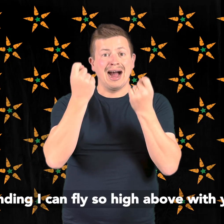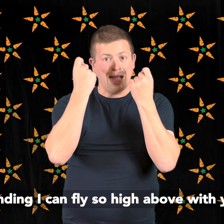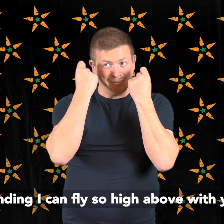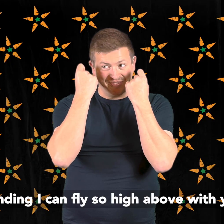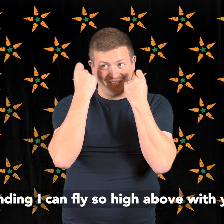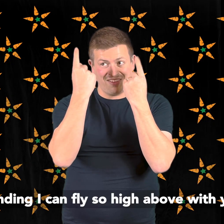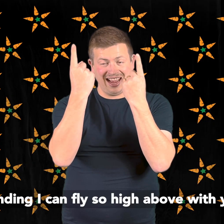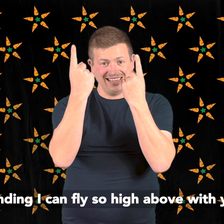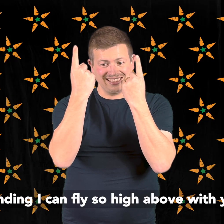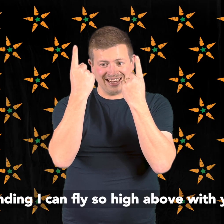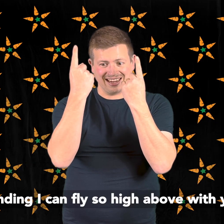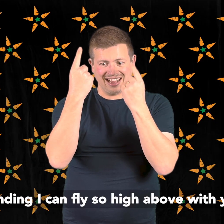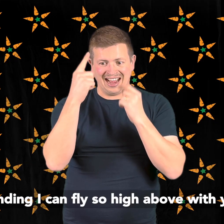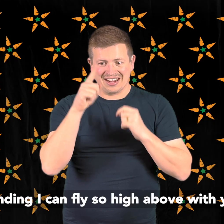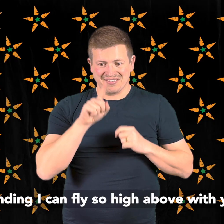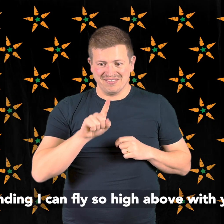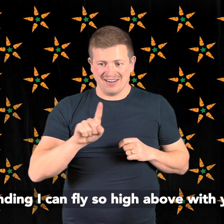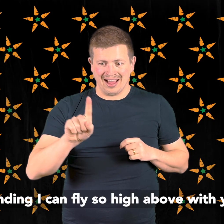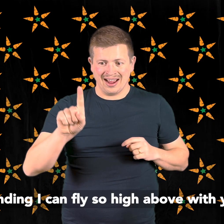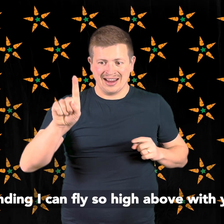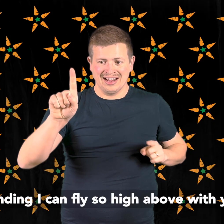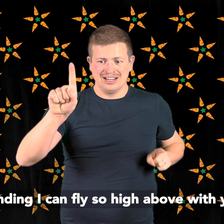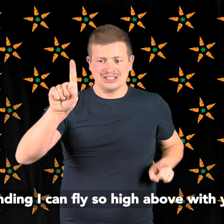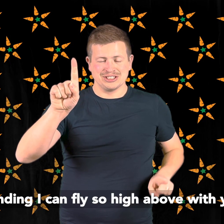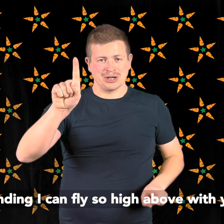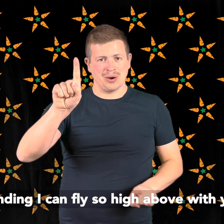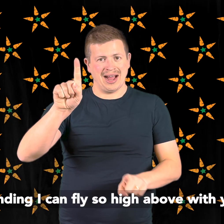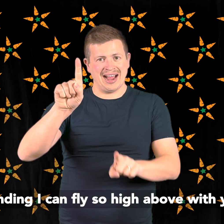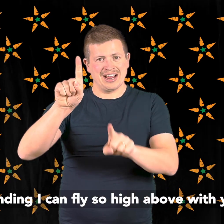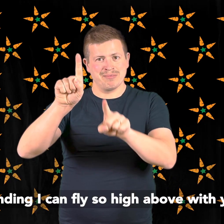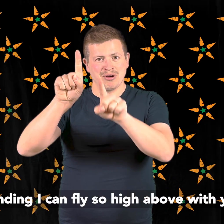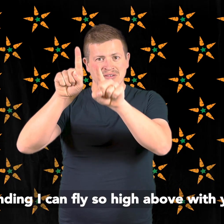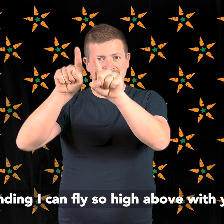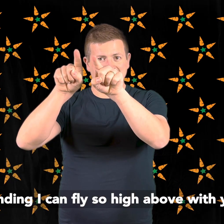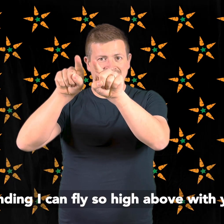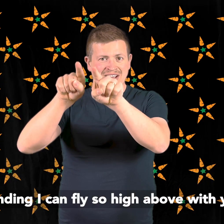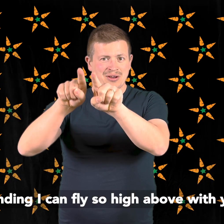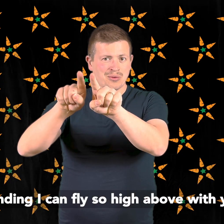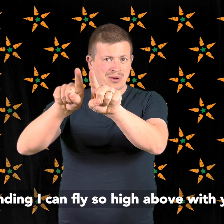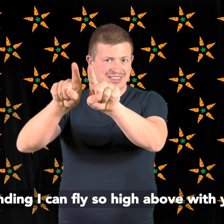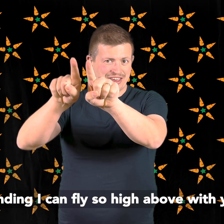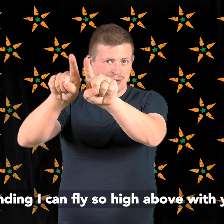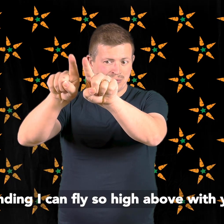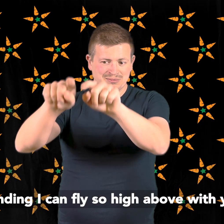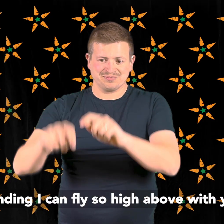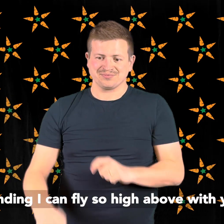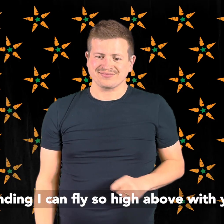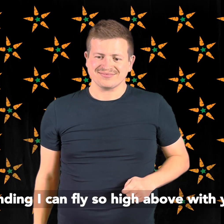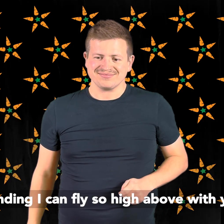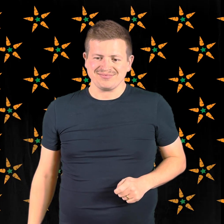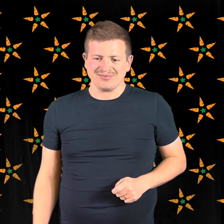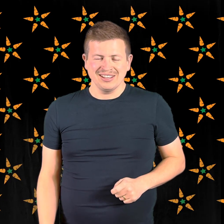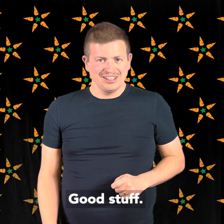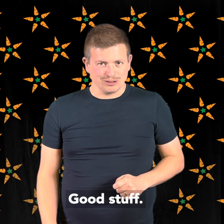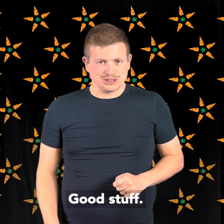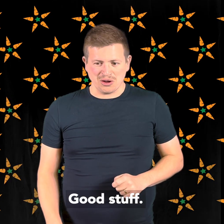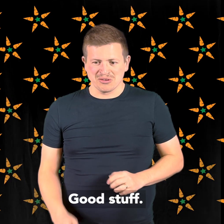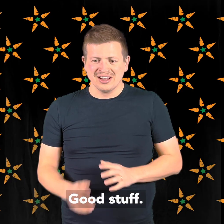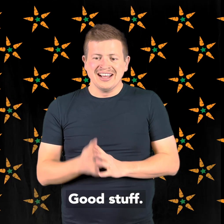I'm finding I can fly so high above with you. Good stuff. The